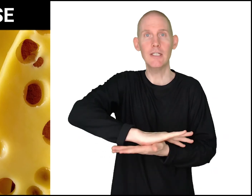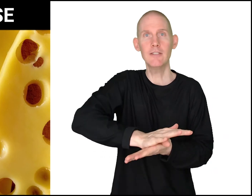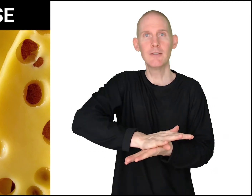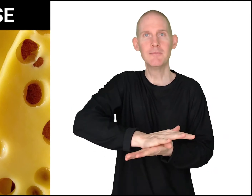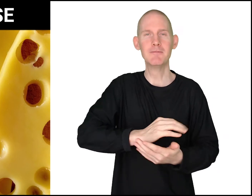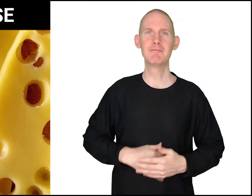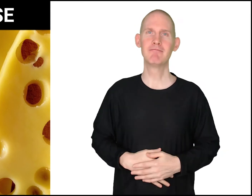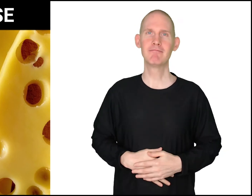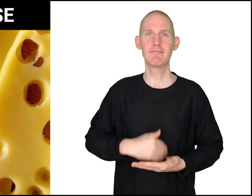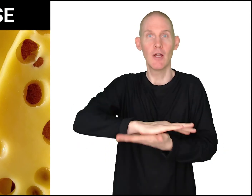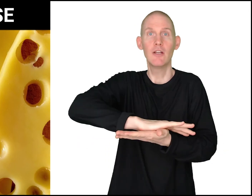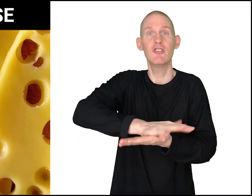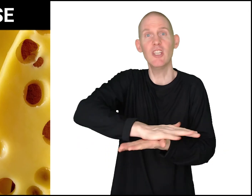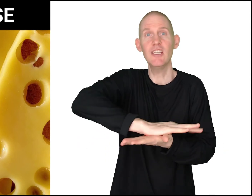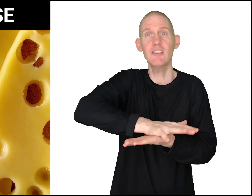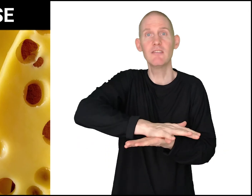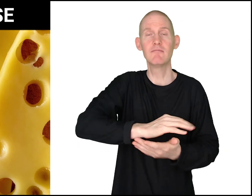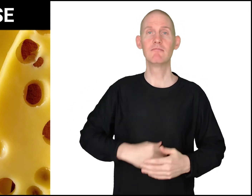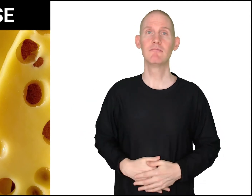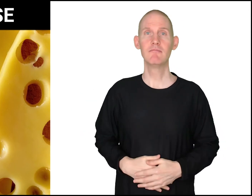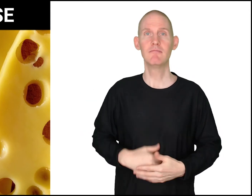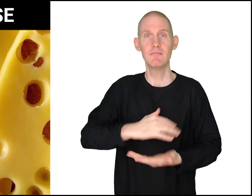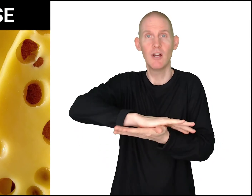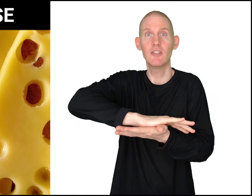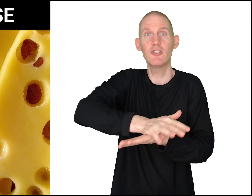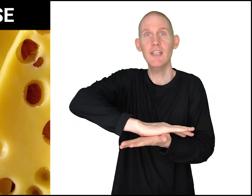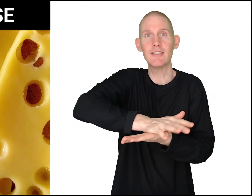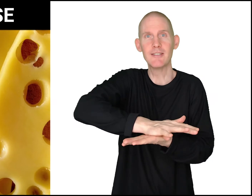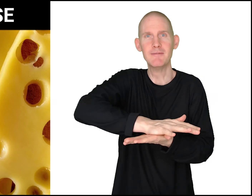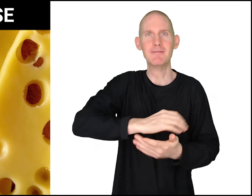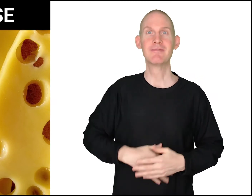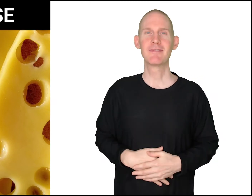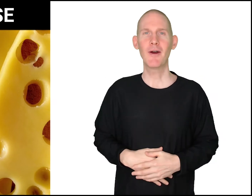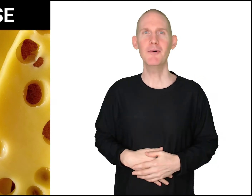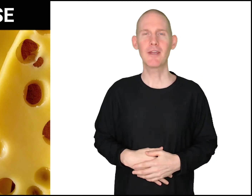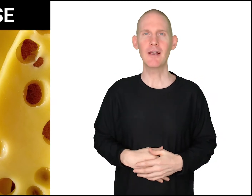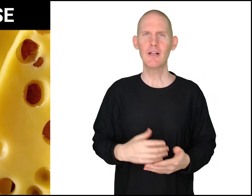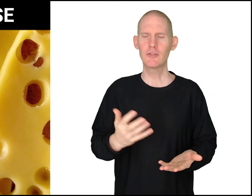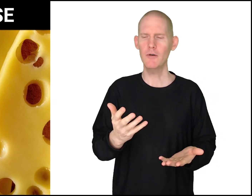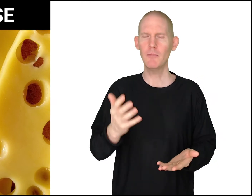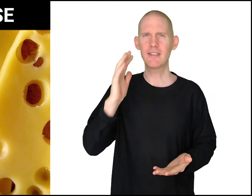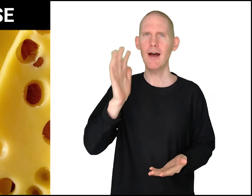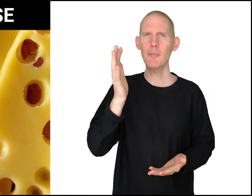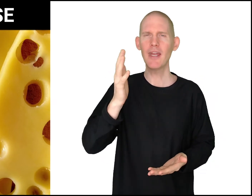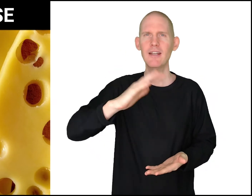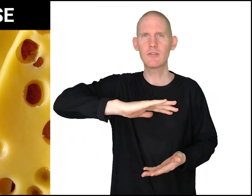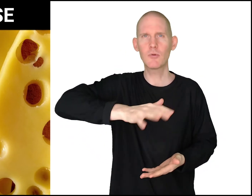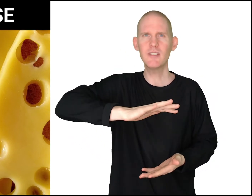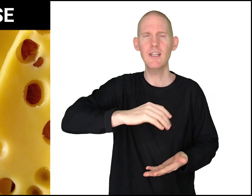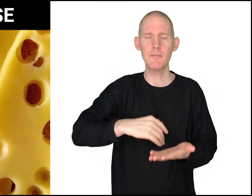Cheese, cheese, cheese. Okay, so my top hand is twisting, my